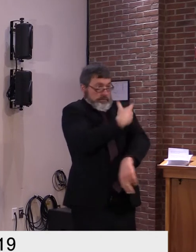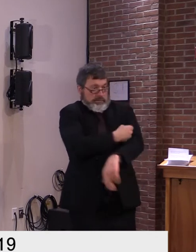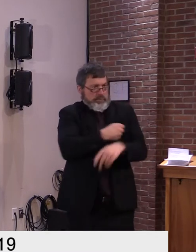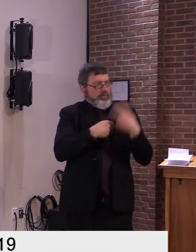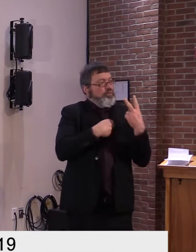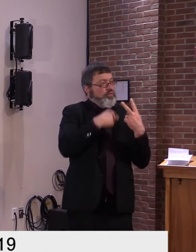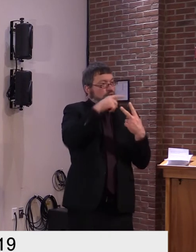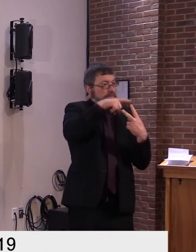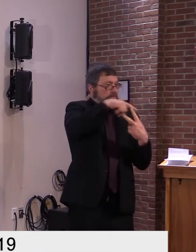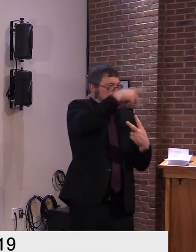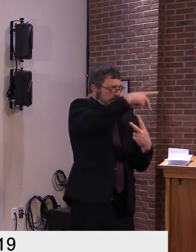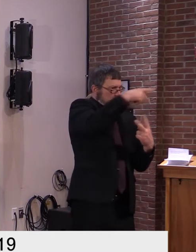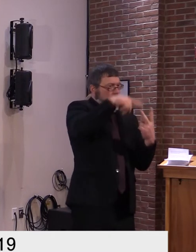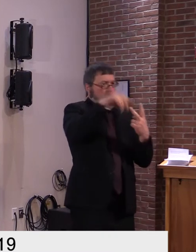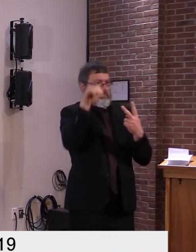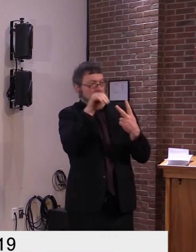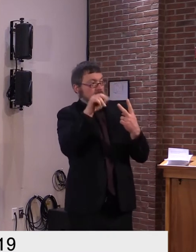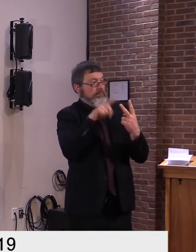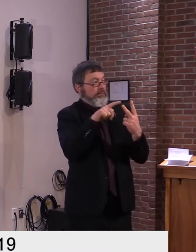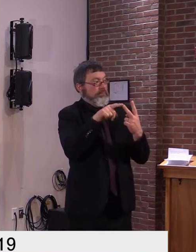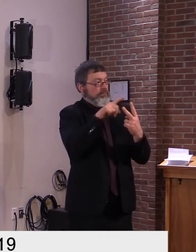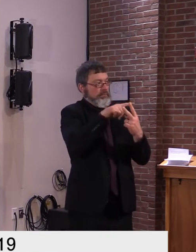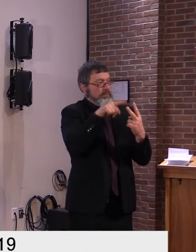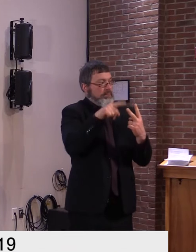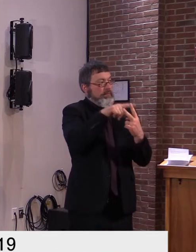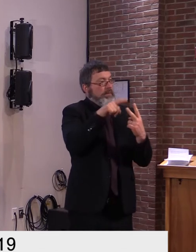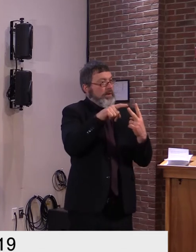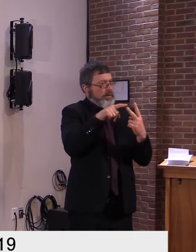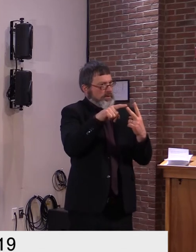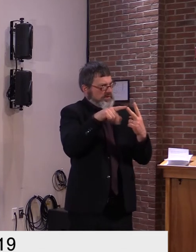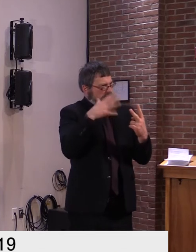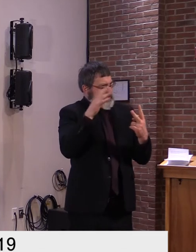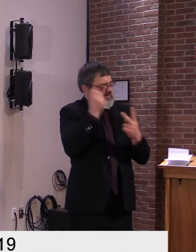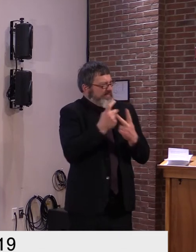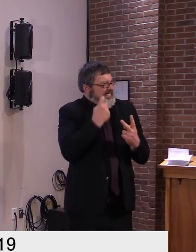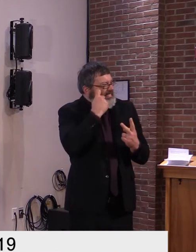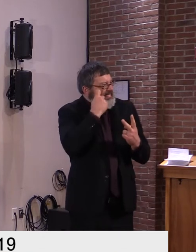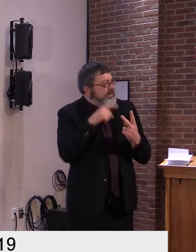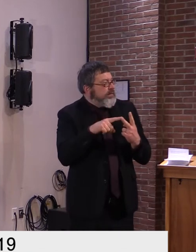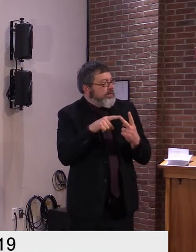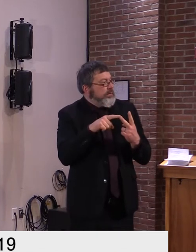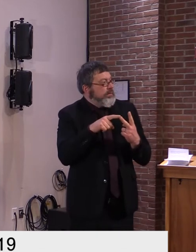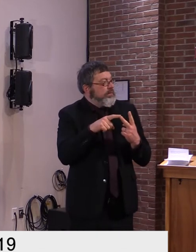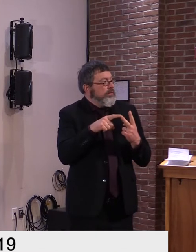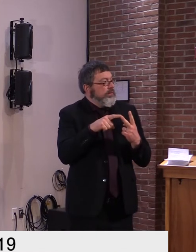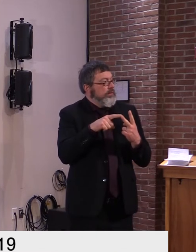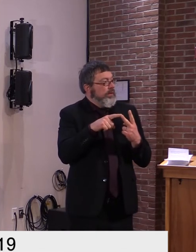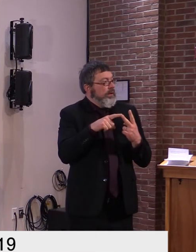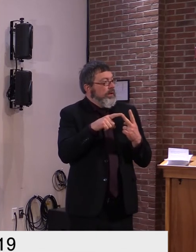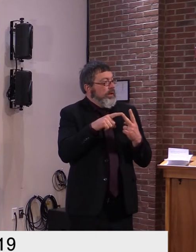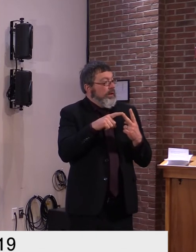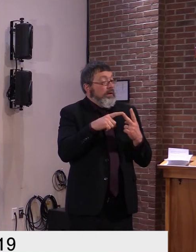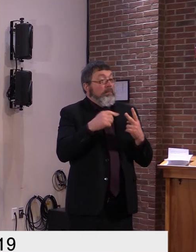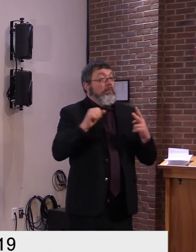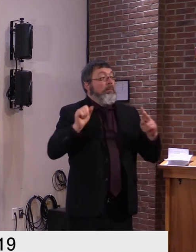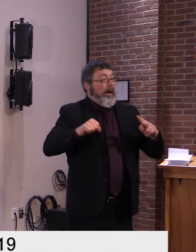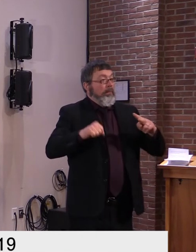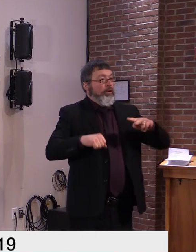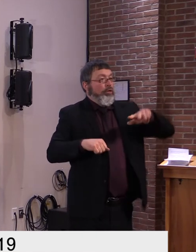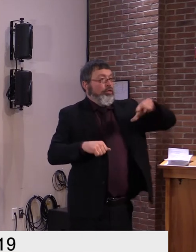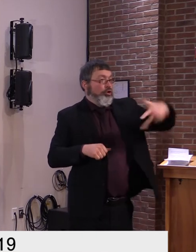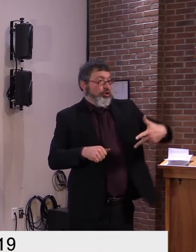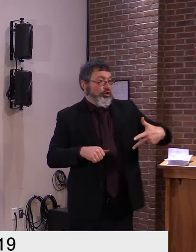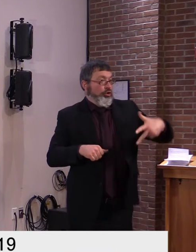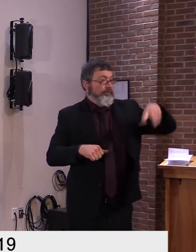on, hopefully, in the not too distant future. There may be other platforms as well, other manufacturers that may get approval. And